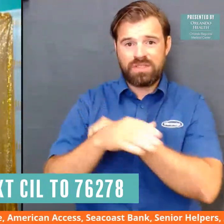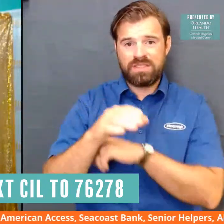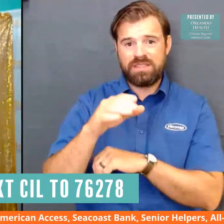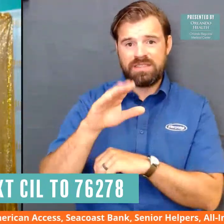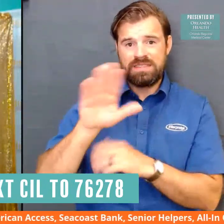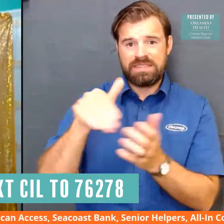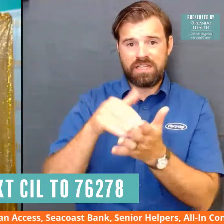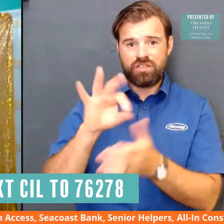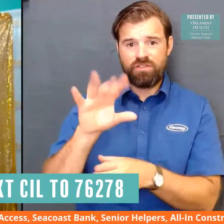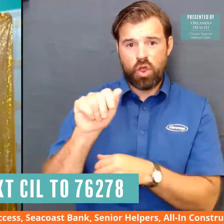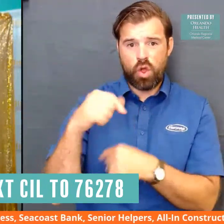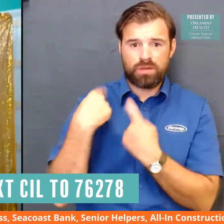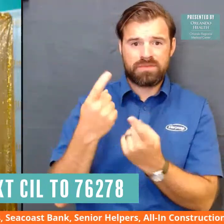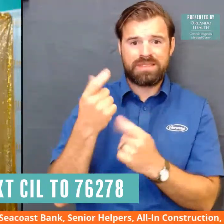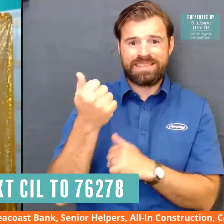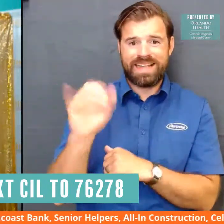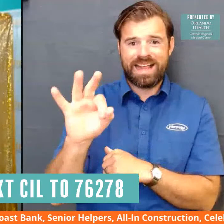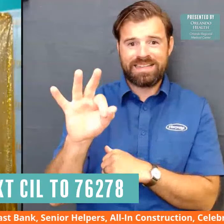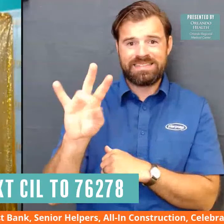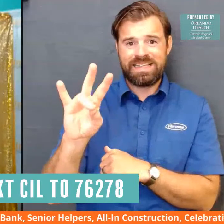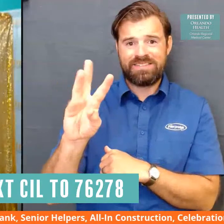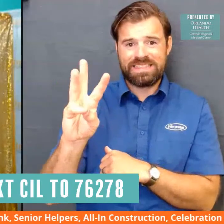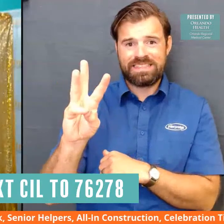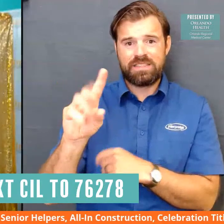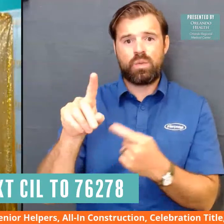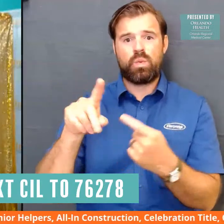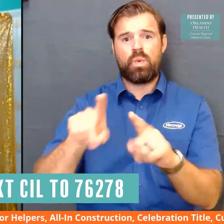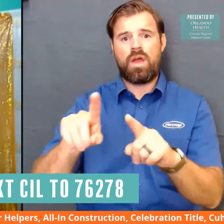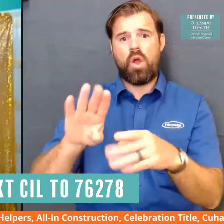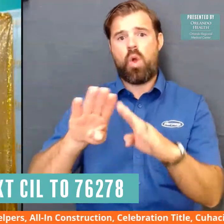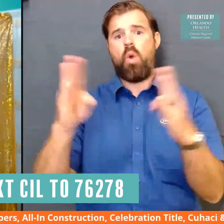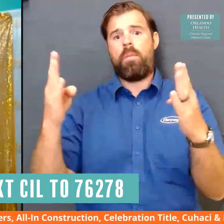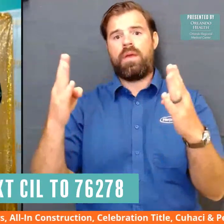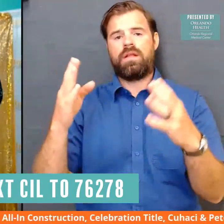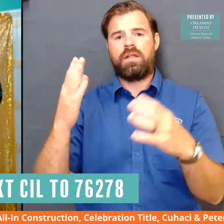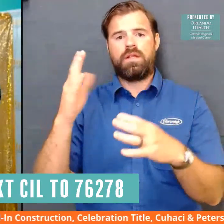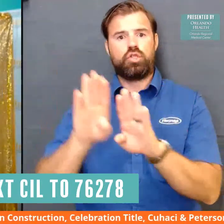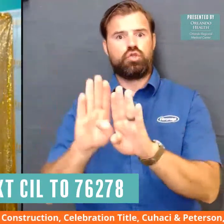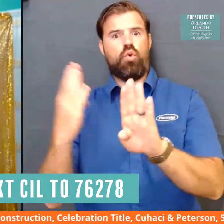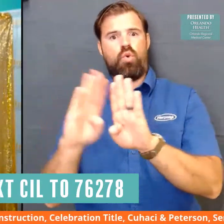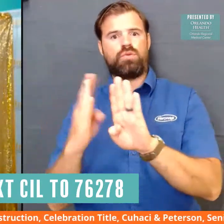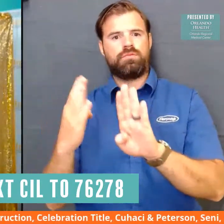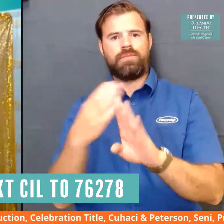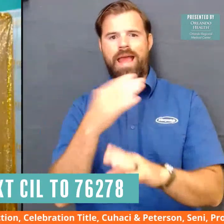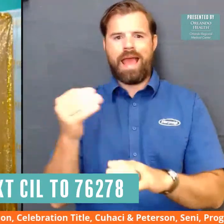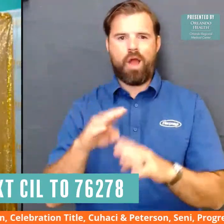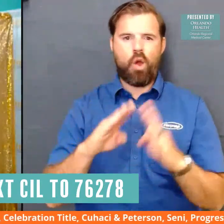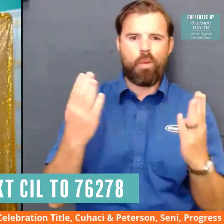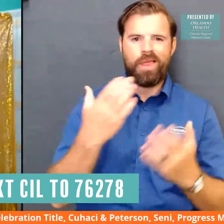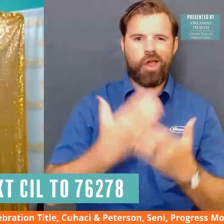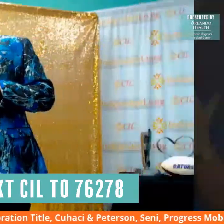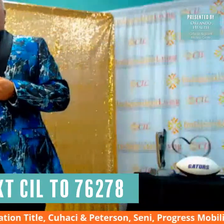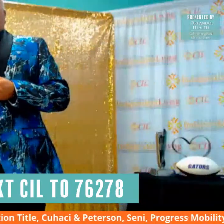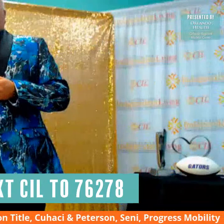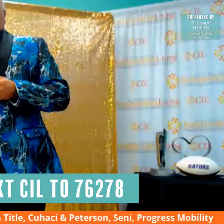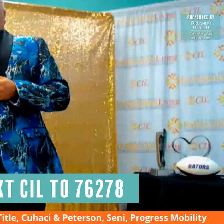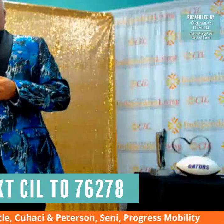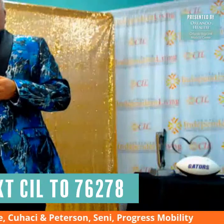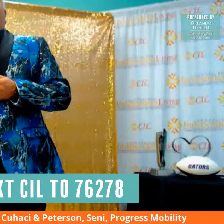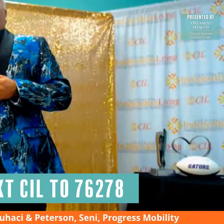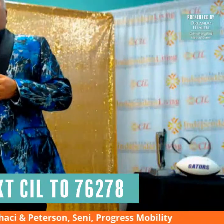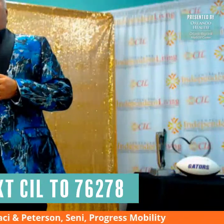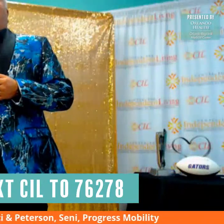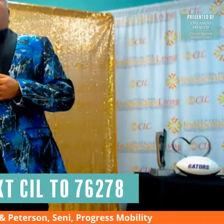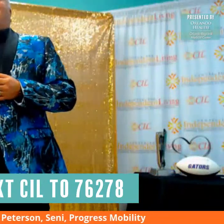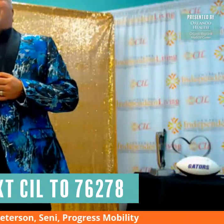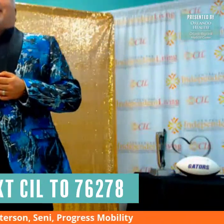Florida since 1976, when they opened their doors and arms. Take a look at how they do it.